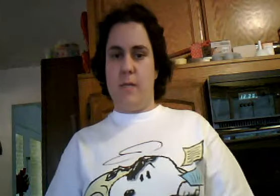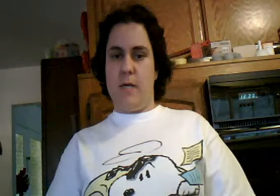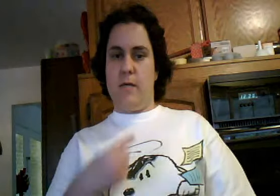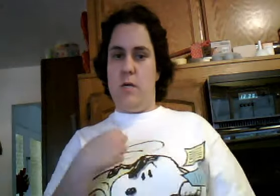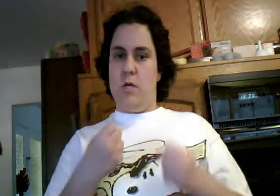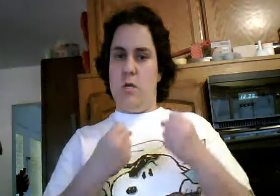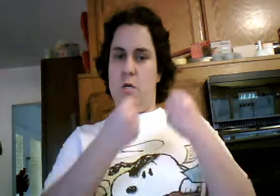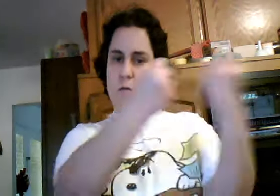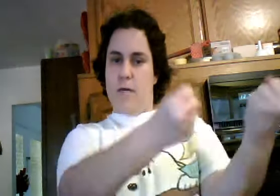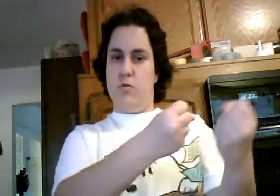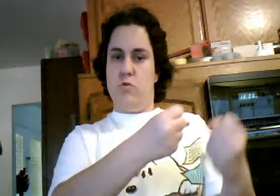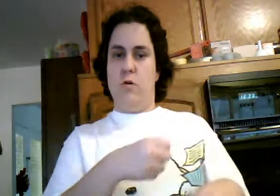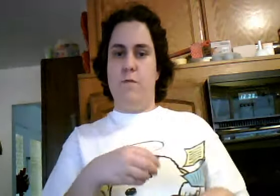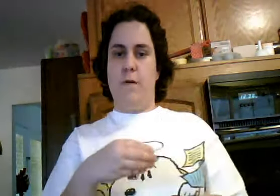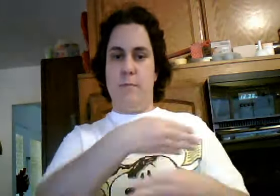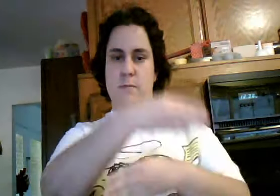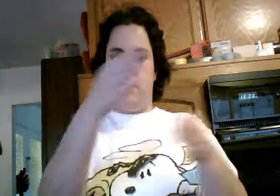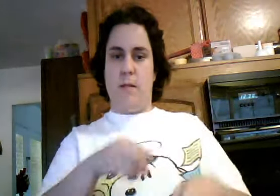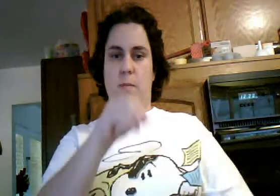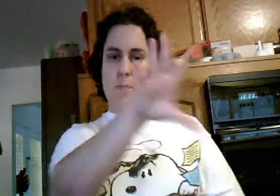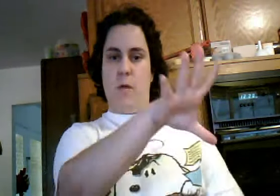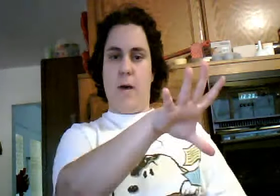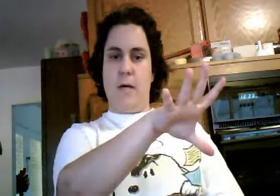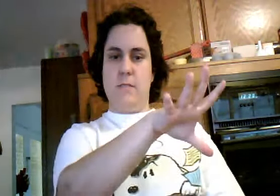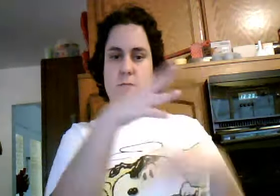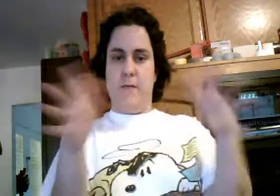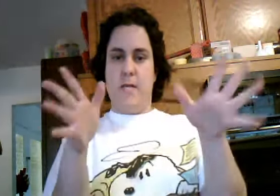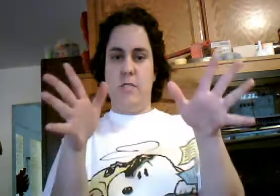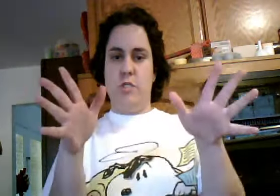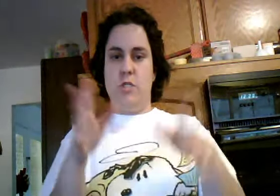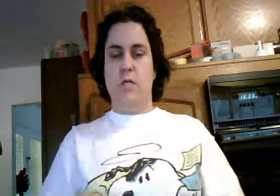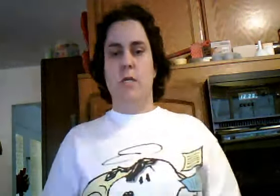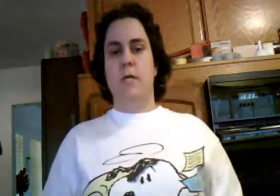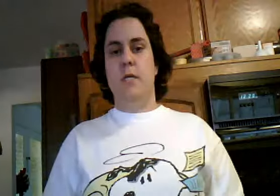Like, I drove to mailbox, finish.